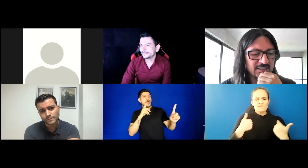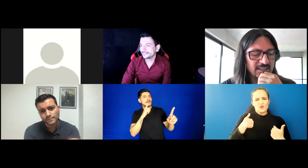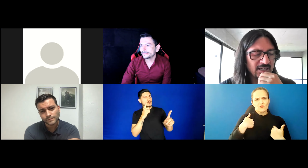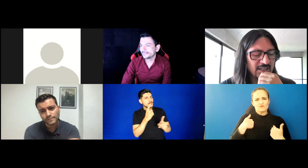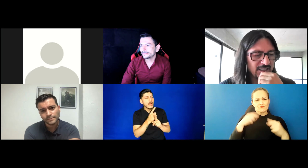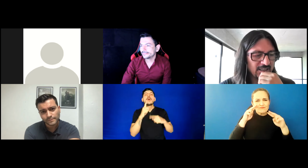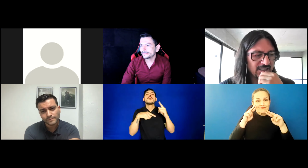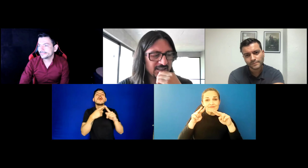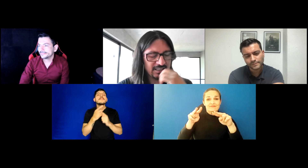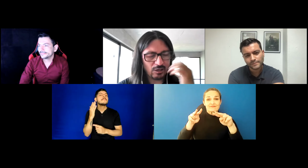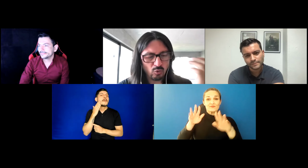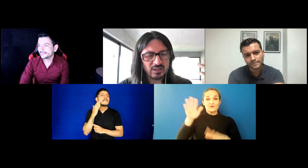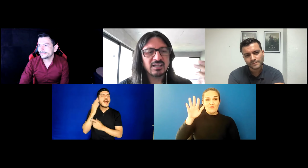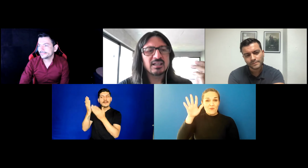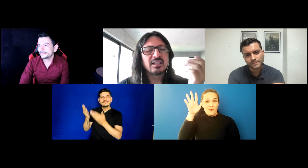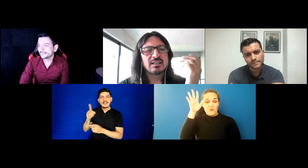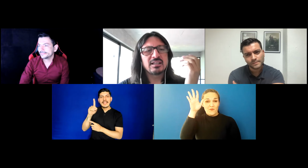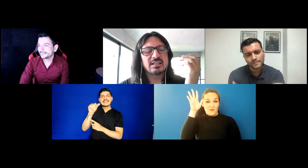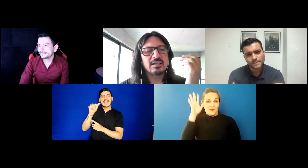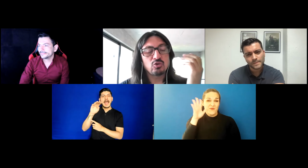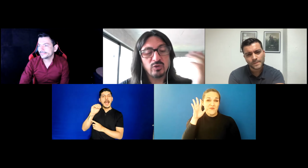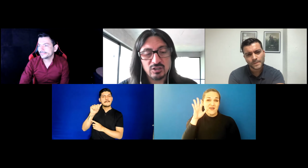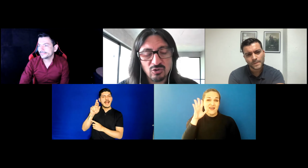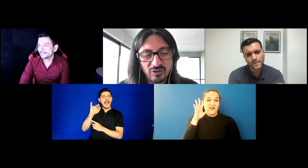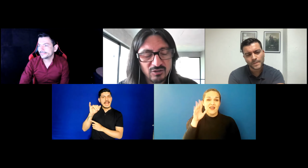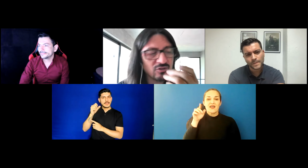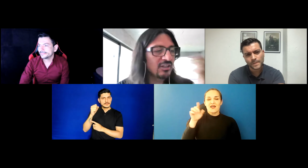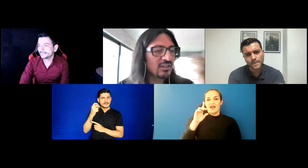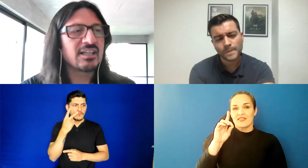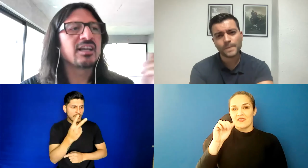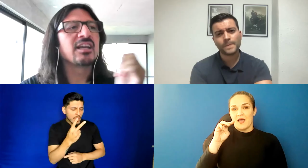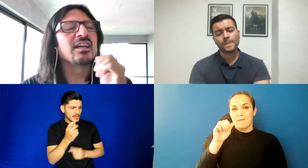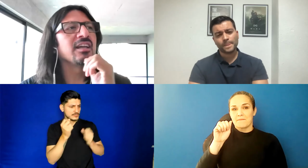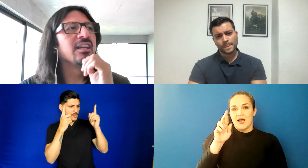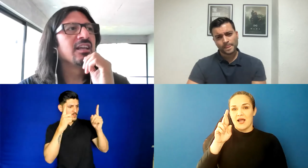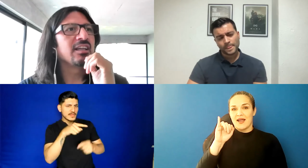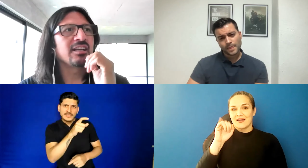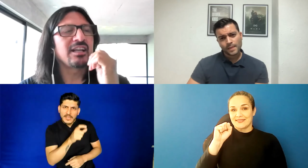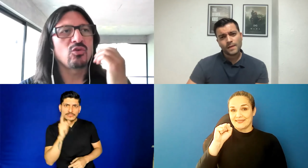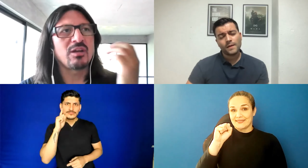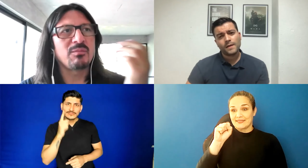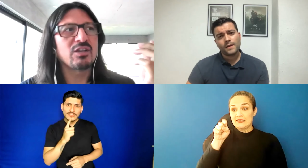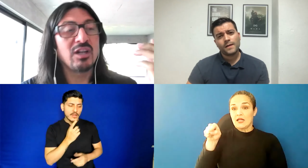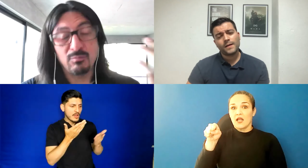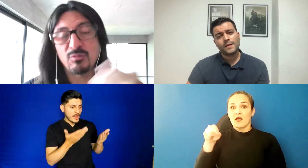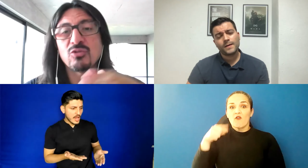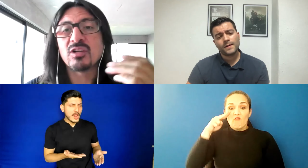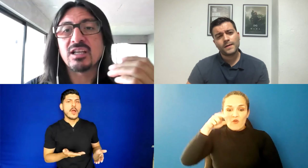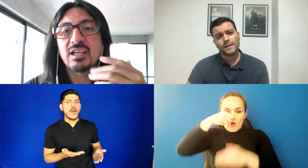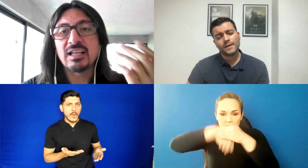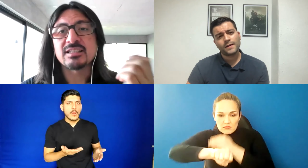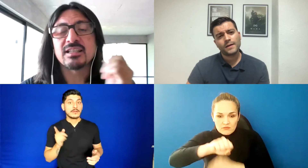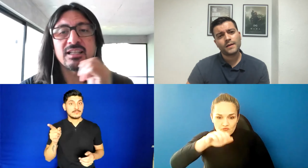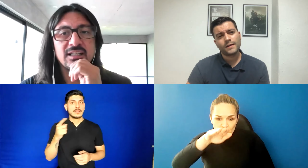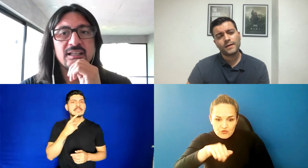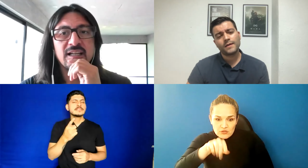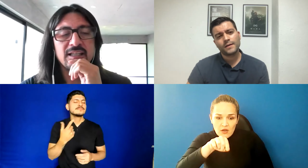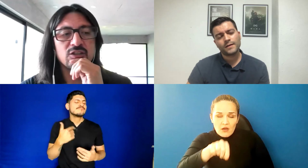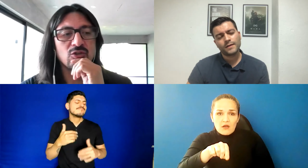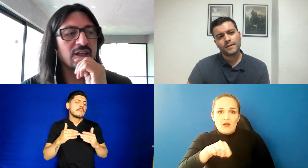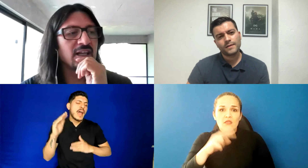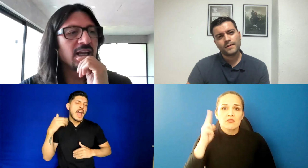several moments really impacted me. For example, when Damaris's mother realizes that her daughter is